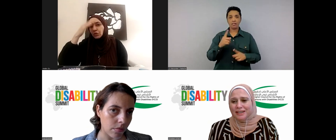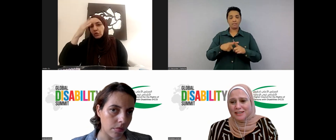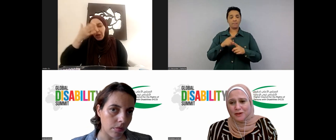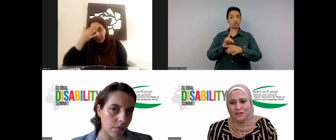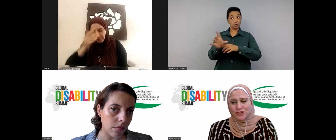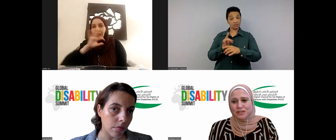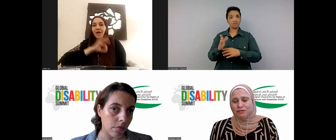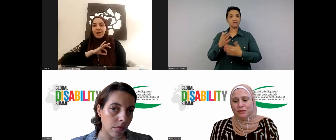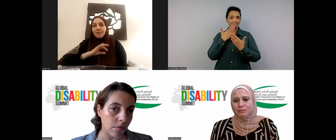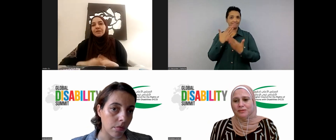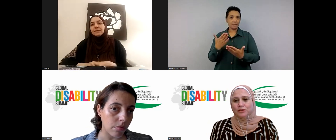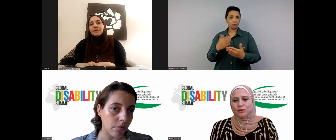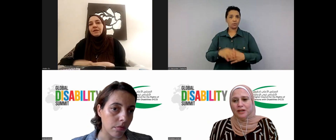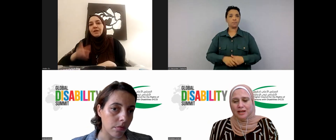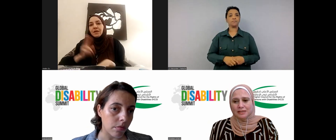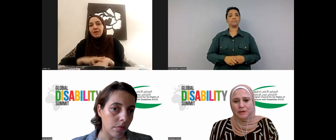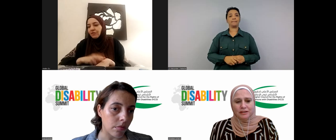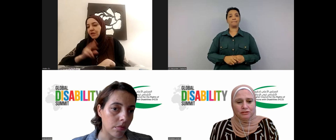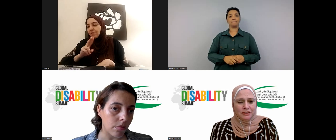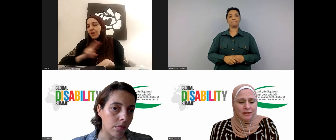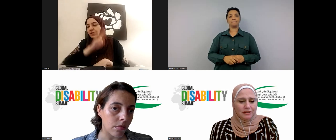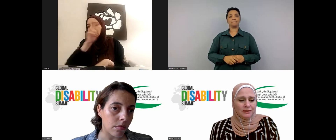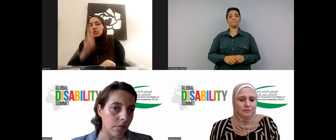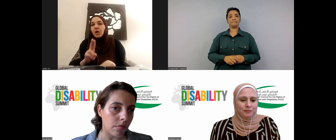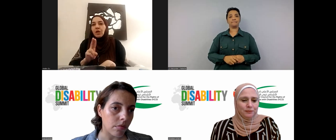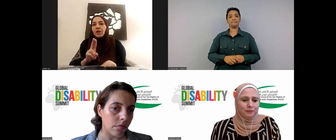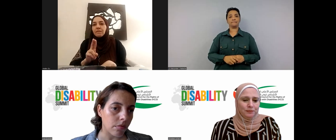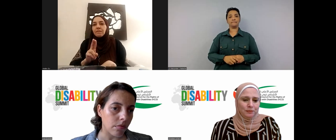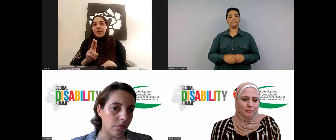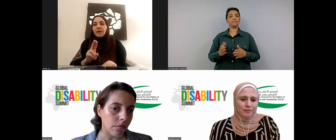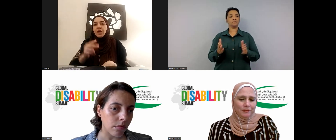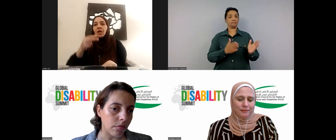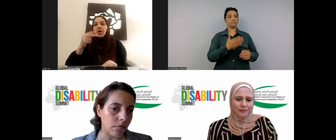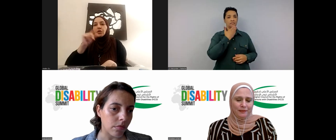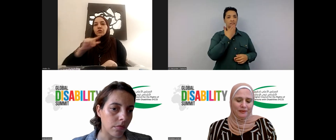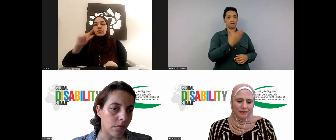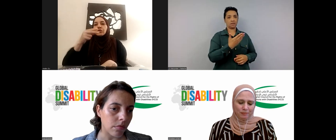you very much, Doctor and Mr. Thank you, Mr. Abdulrahman.